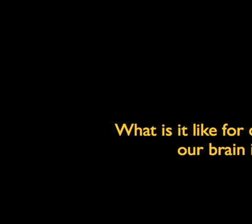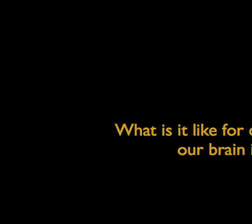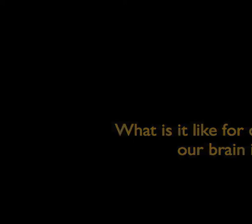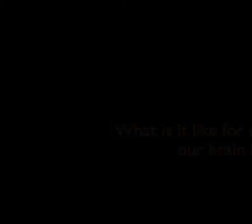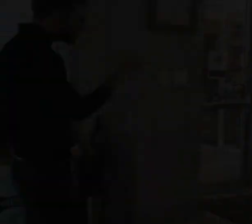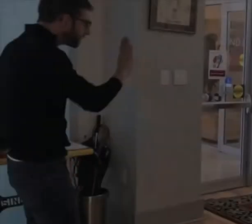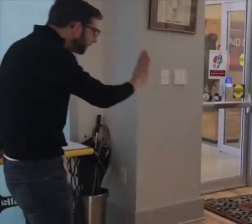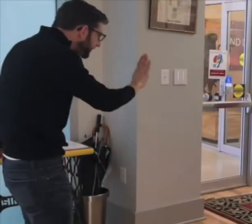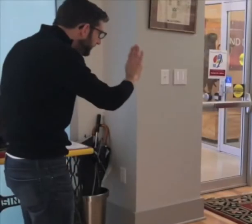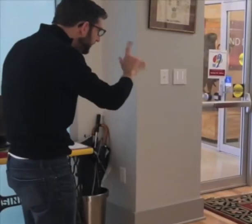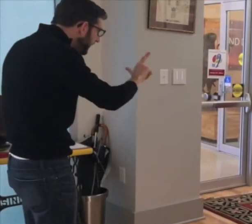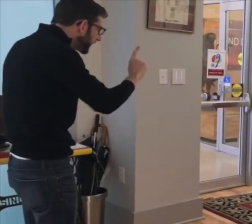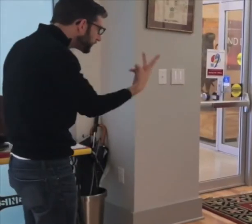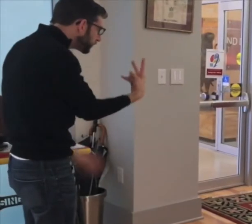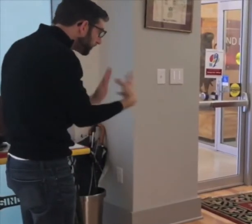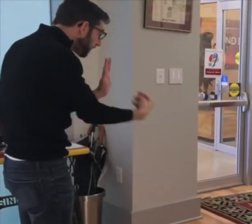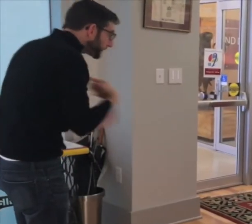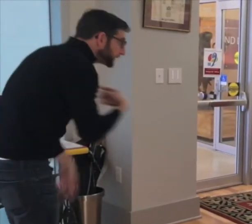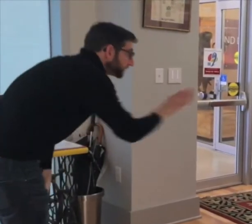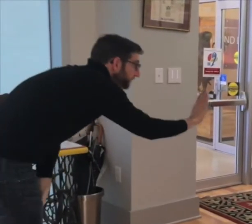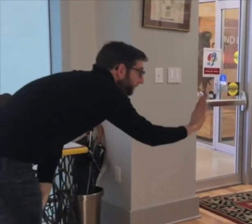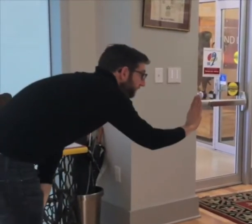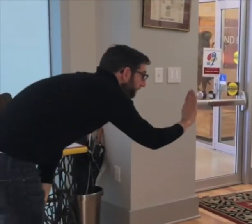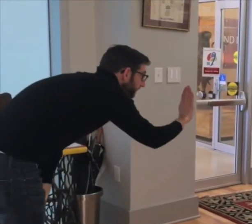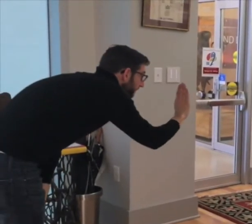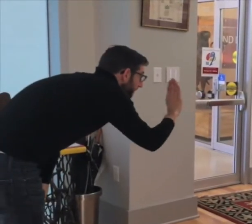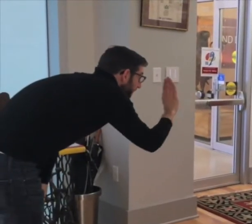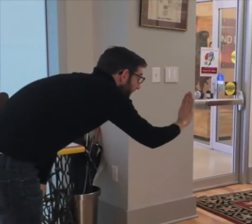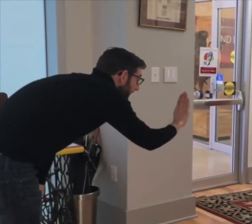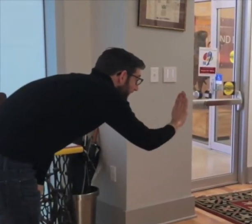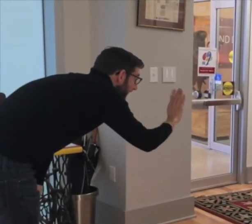This lab right here is called BL2. Can you copy with my signing?